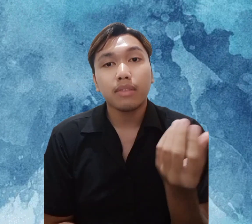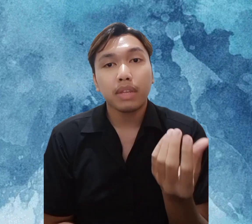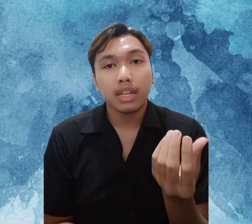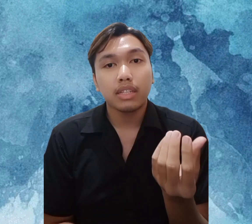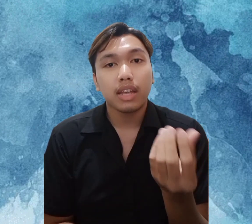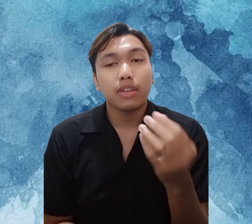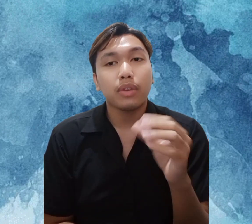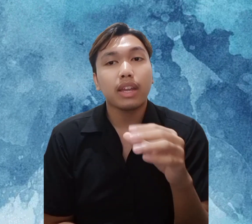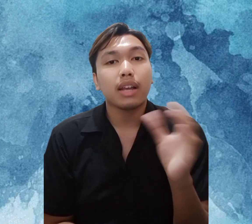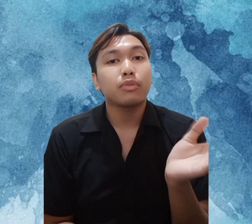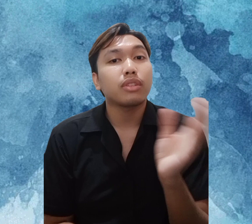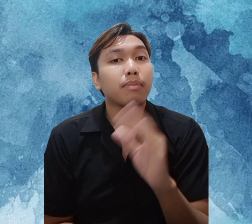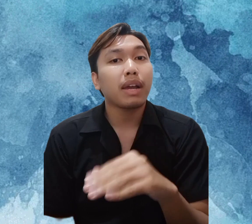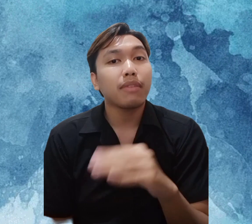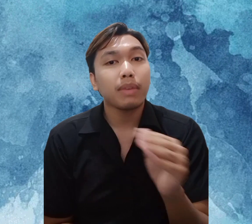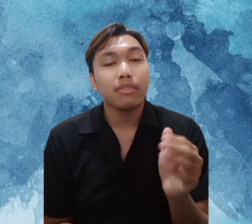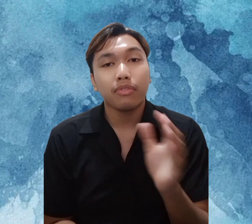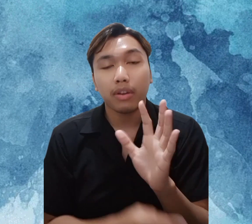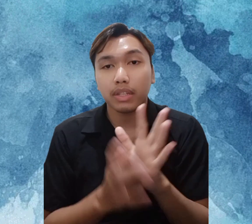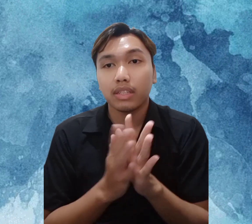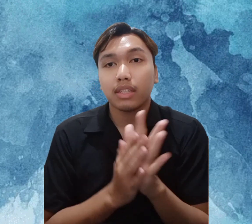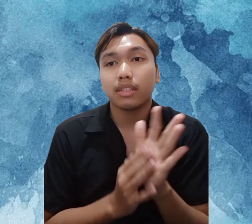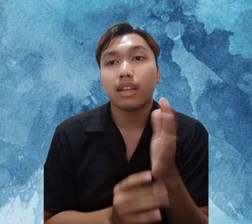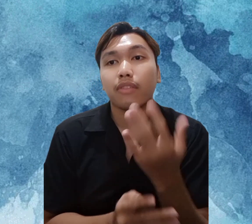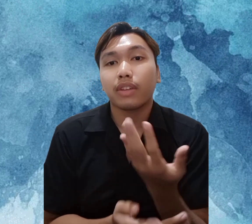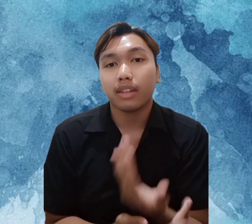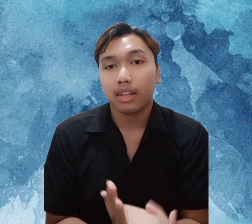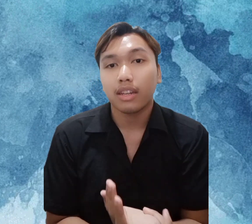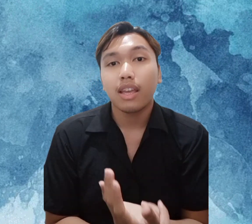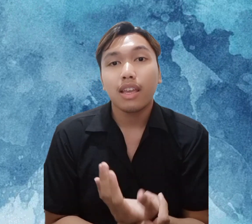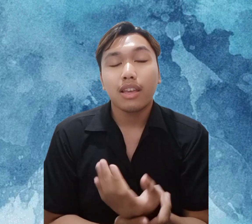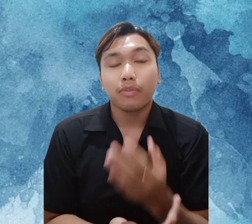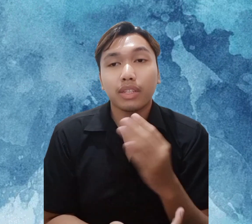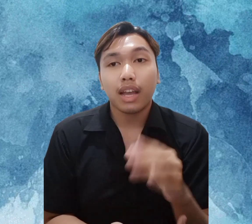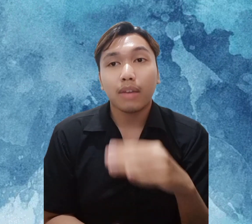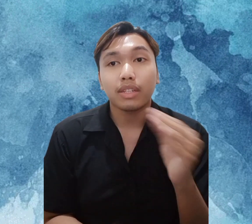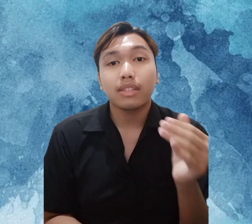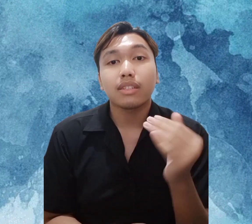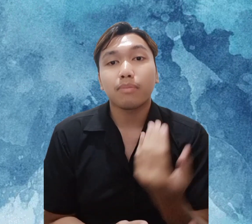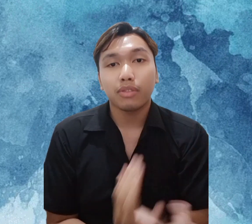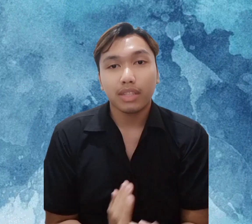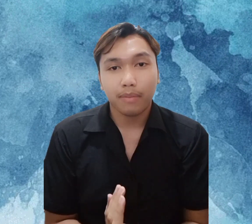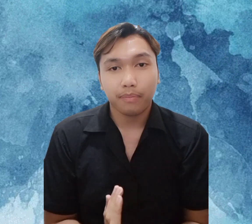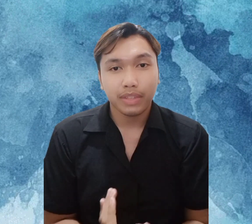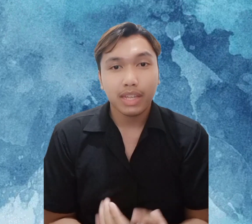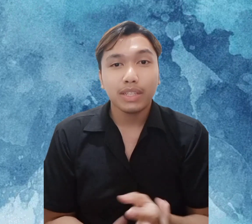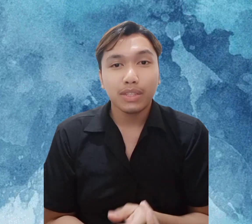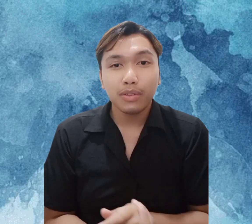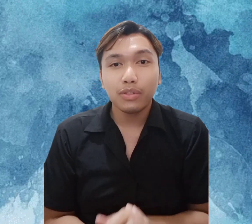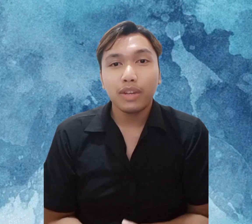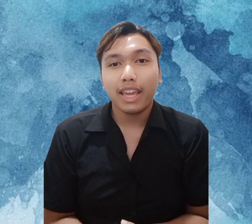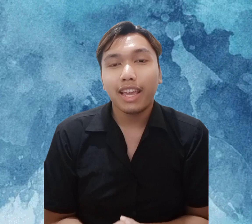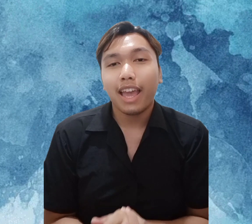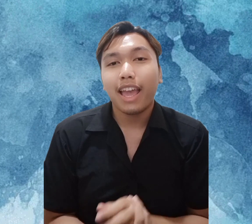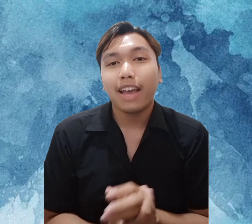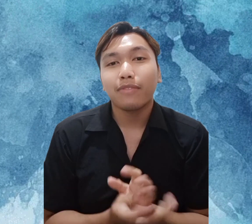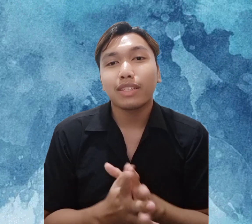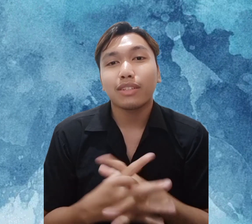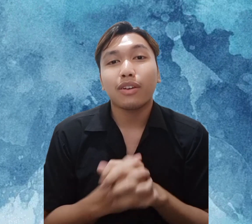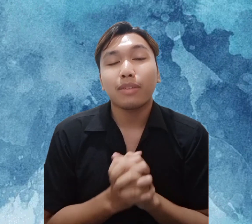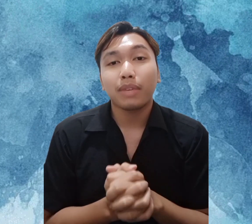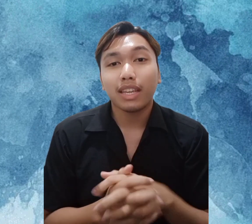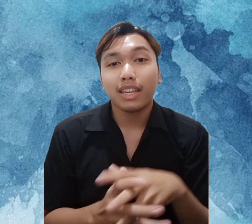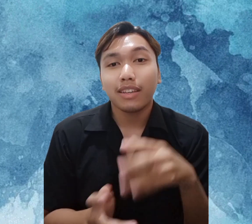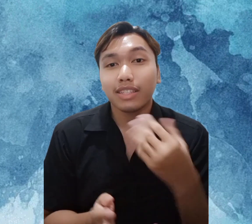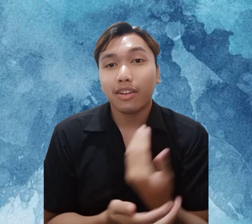6 minutes and you can come to the department from the 6 time again with the this museum. So today I have it's